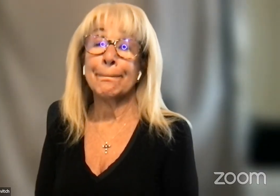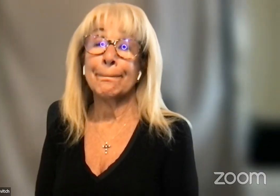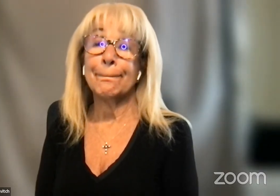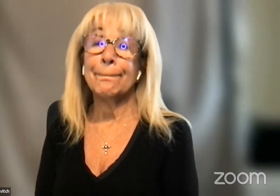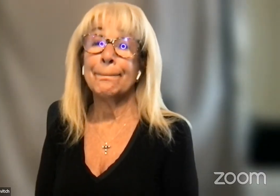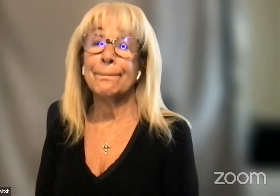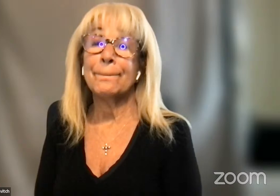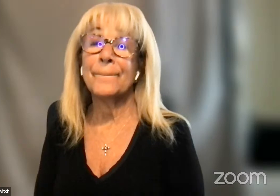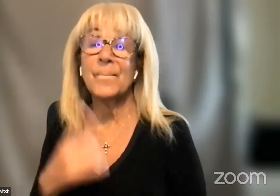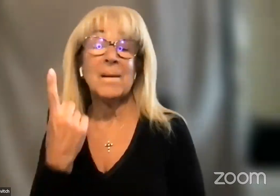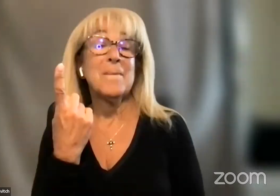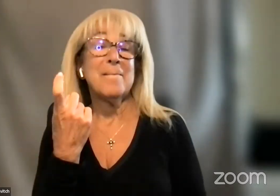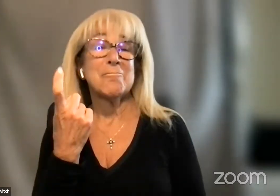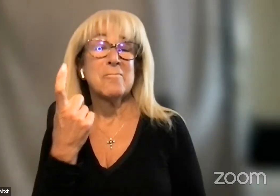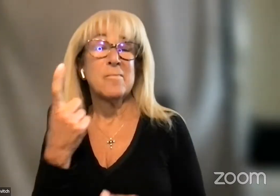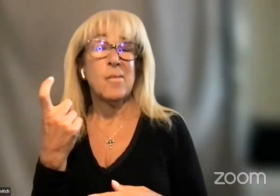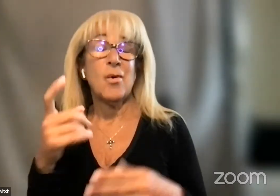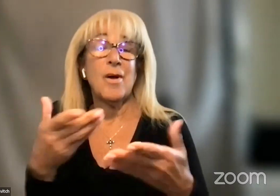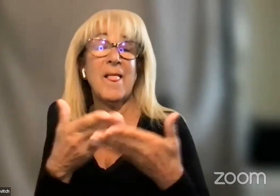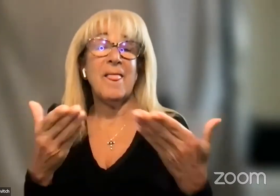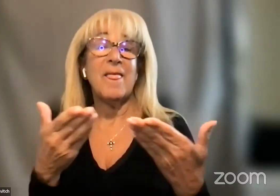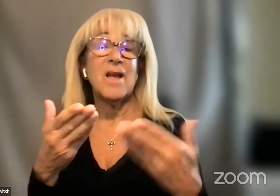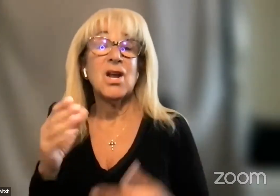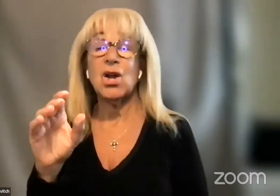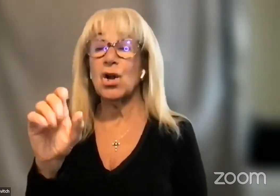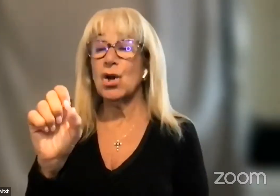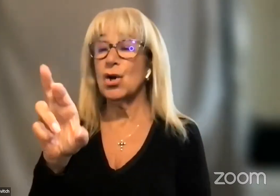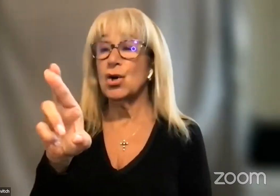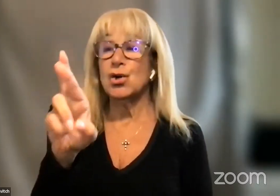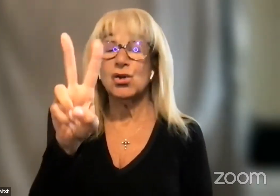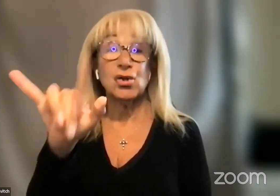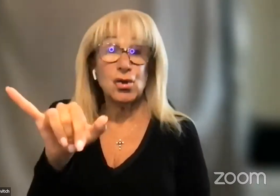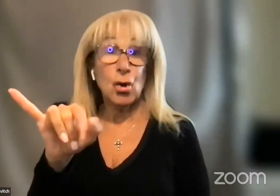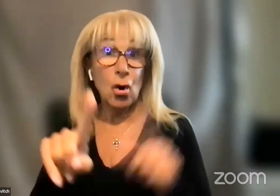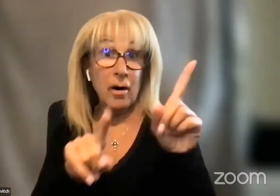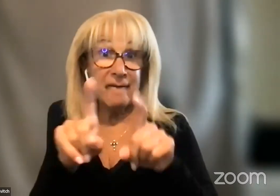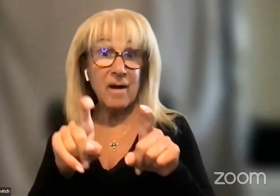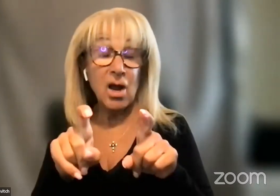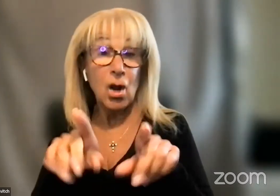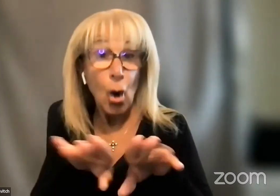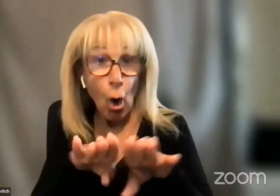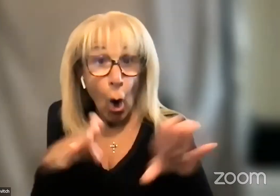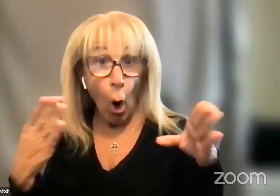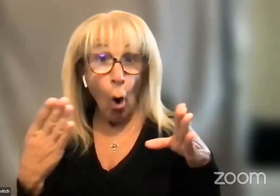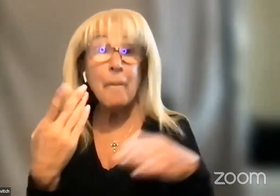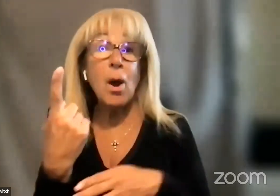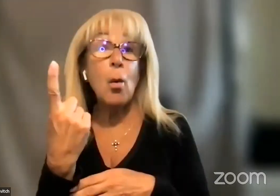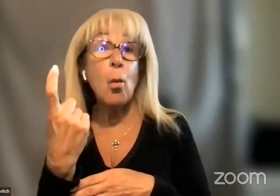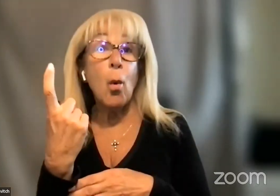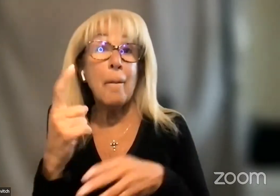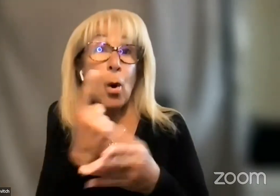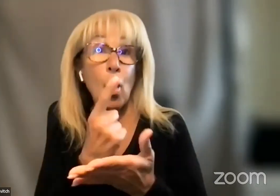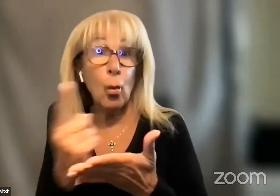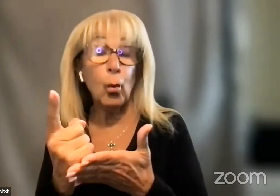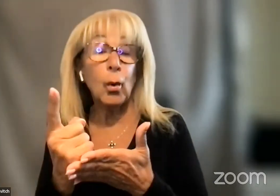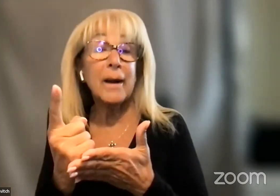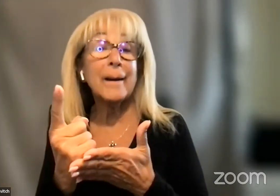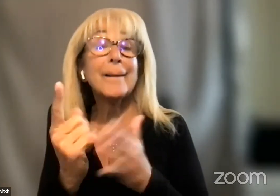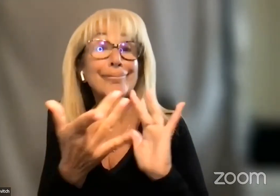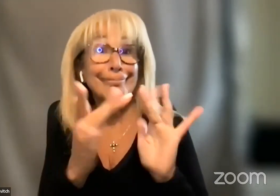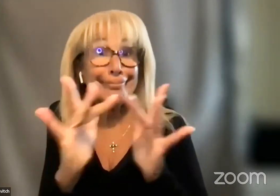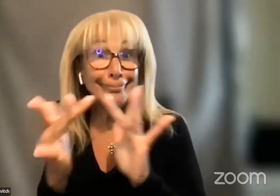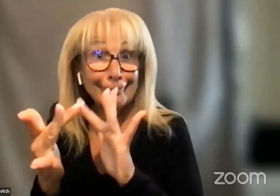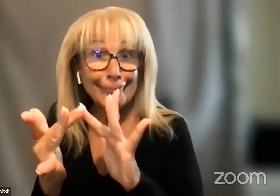I'm just gonna add one thing, which is the survey is open for another week. And so if people want to take the survey, please do. It's online on the city's